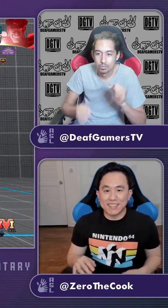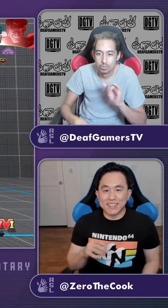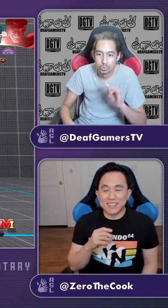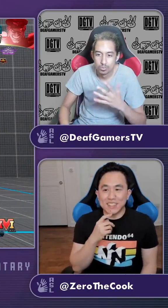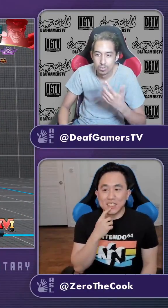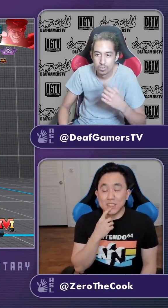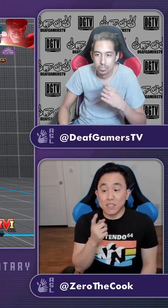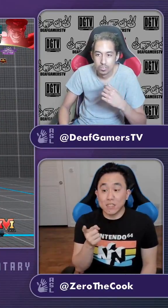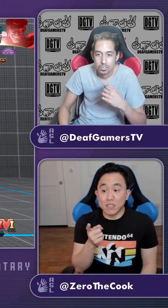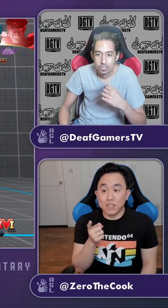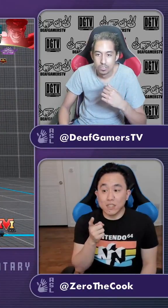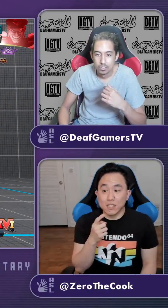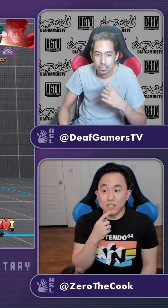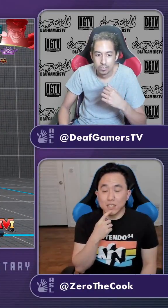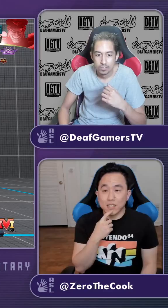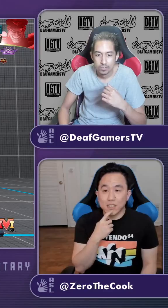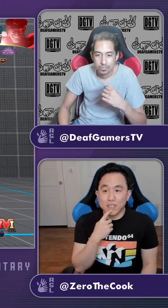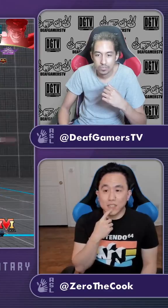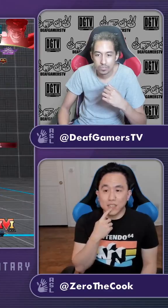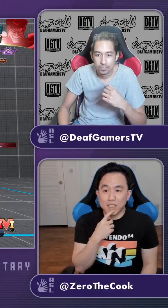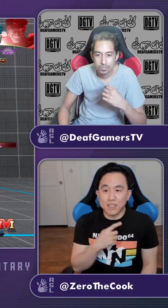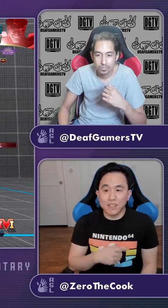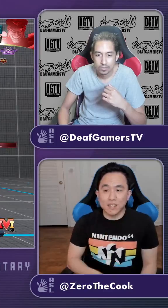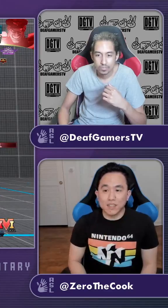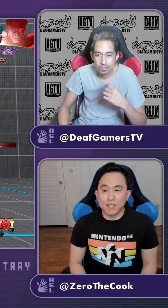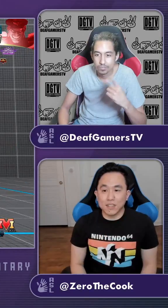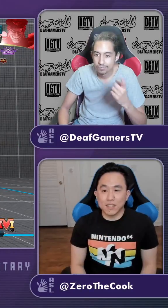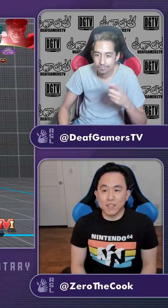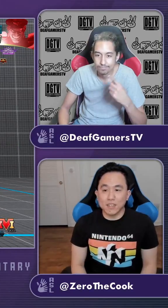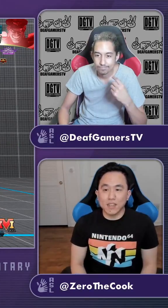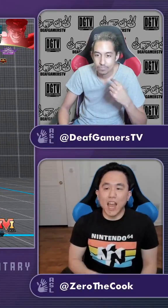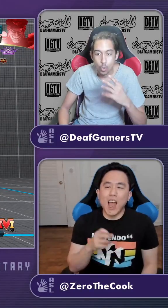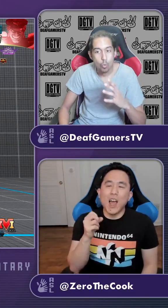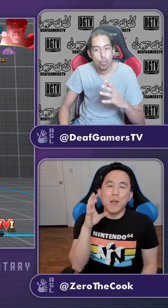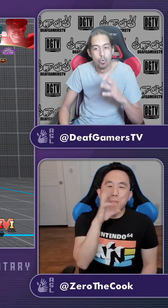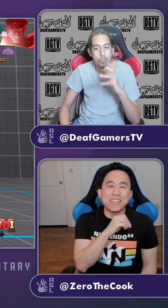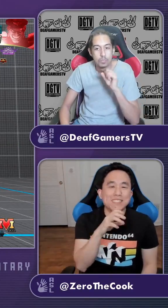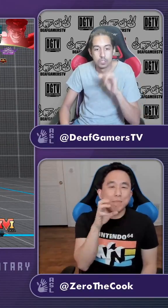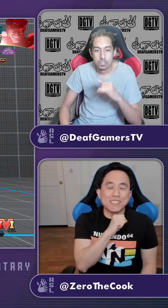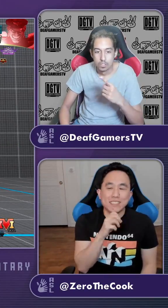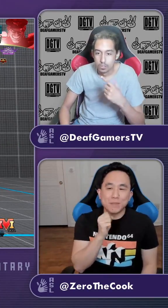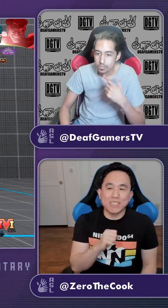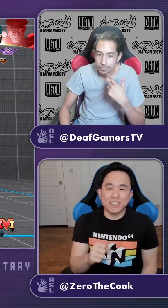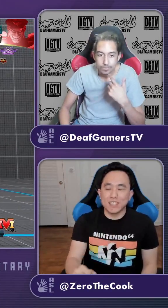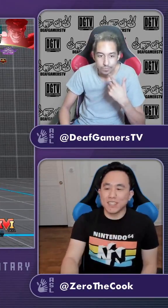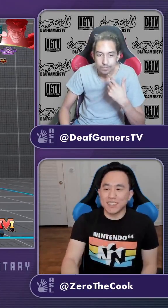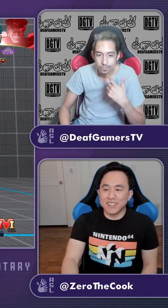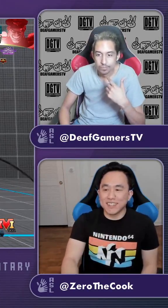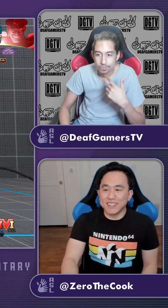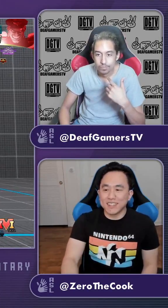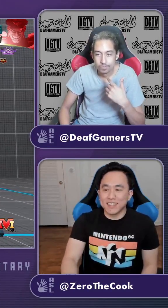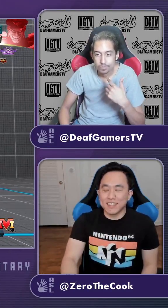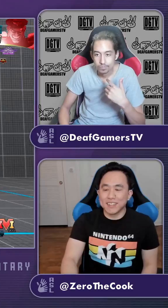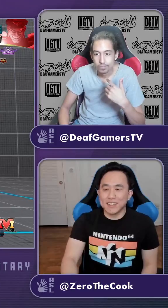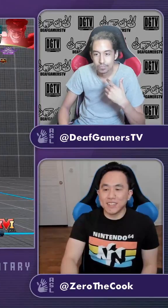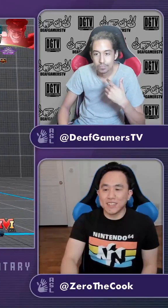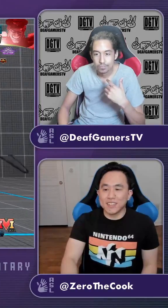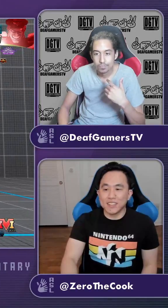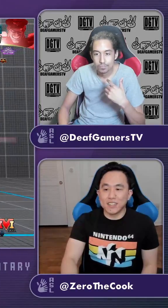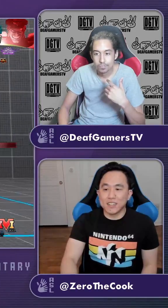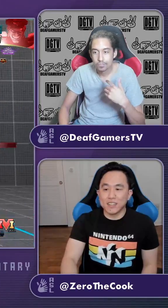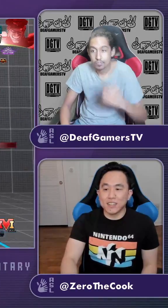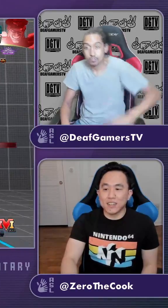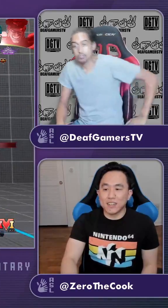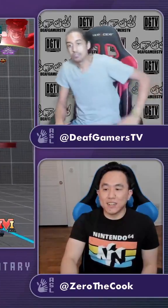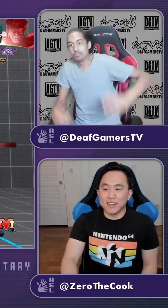hit there Yeah, still no b-trigger left with plus two. Yo, just waits for the view reversal doesn't get touched That was almost a whiff punish.